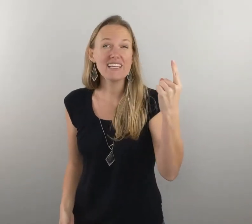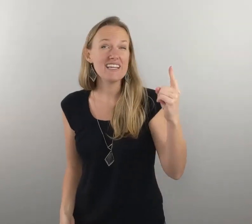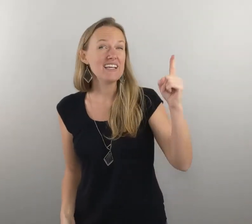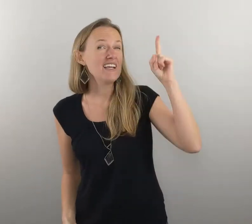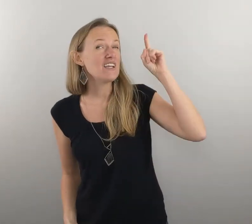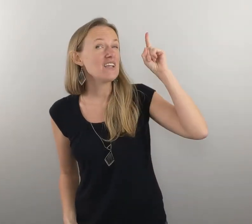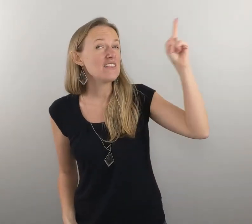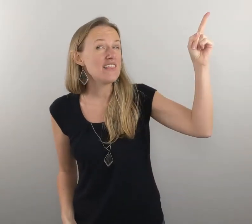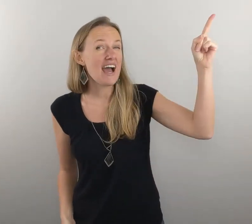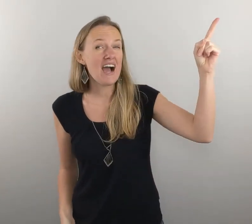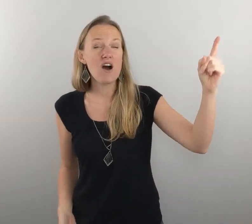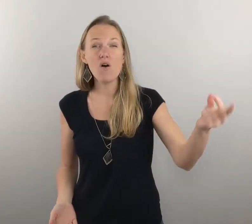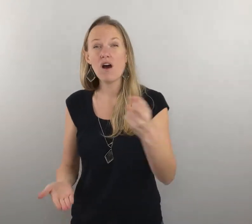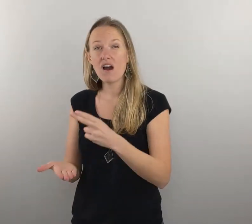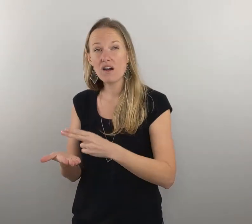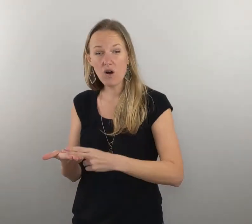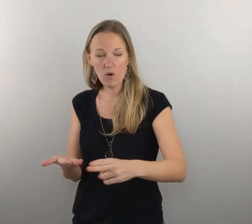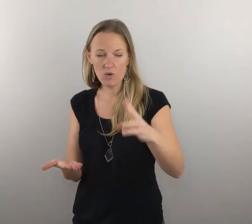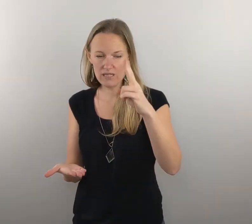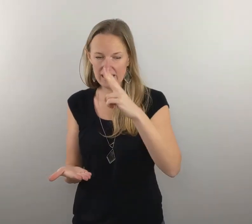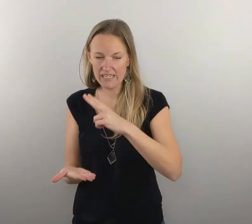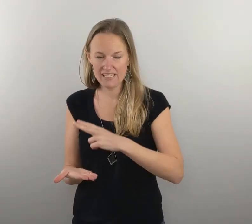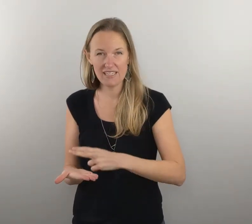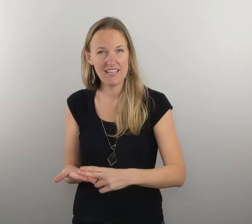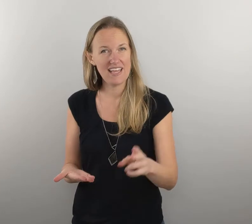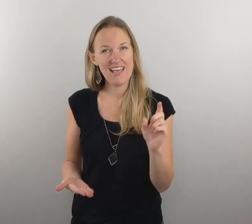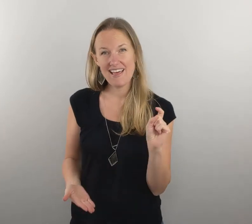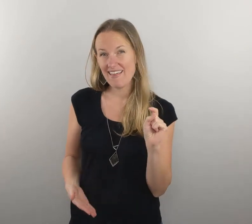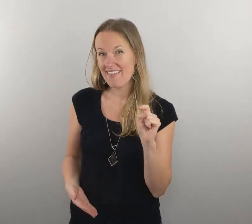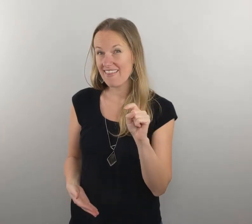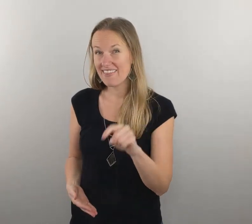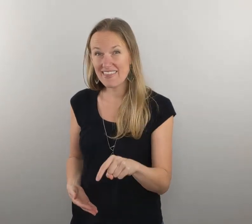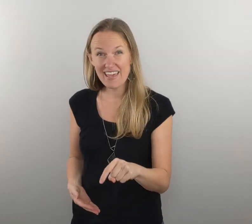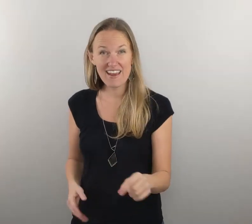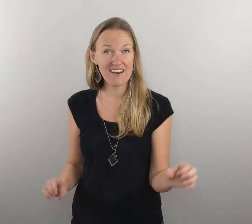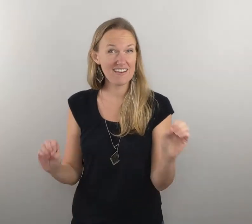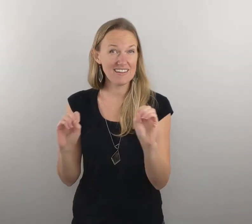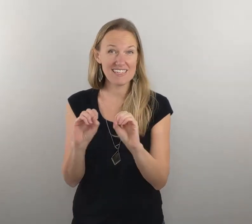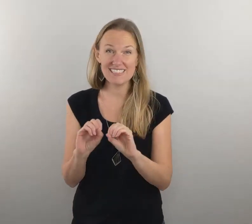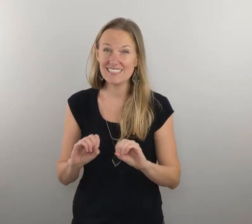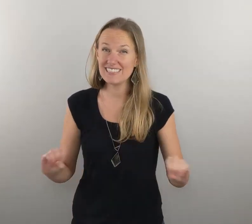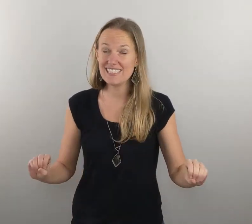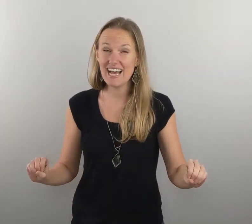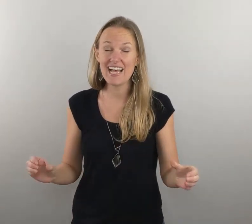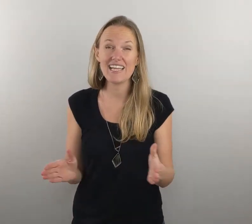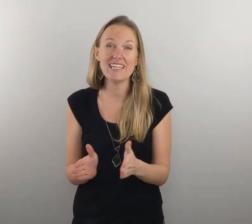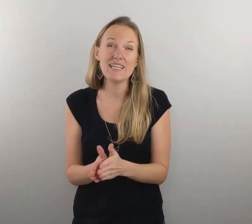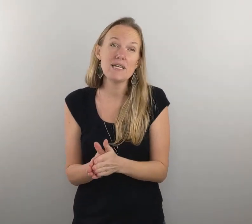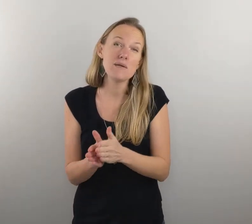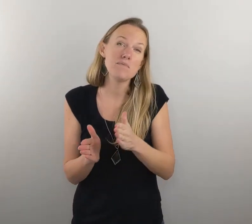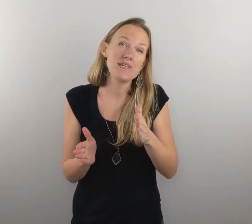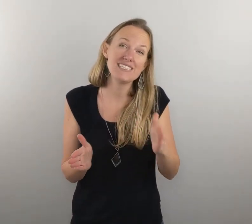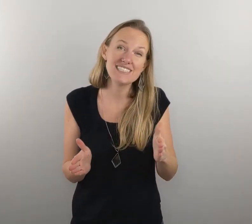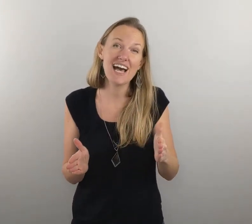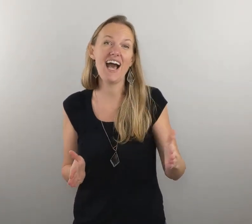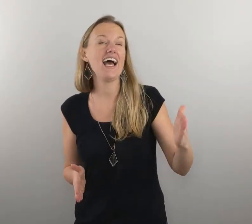Only thou art holy, there is none